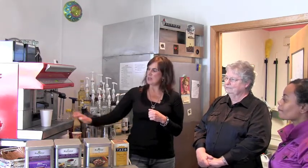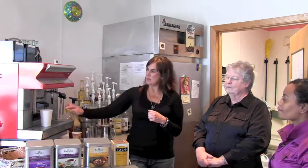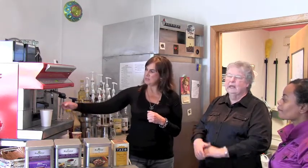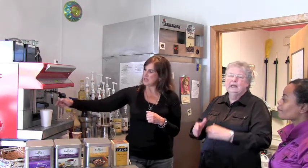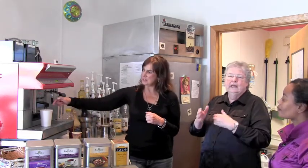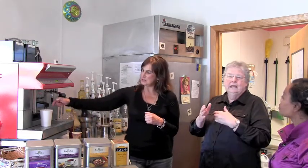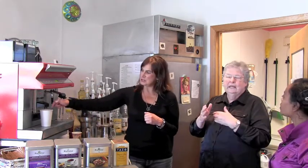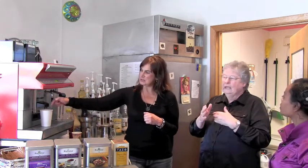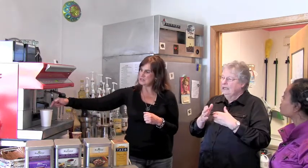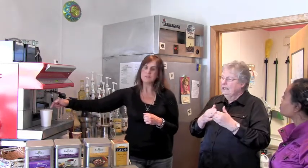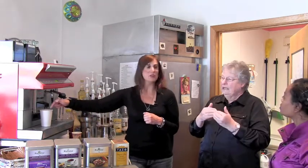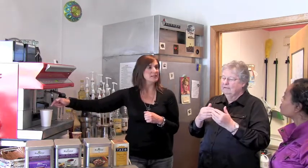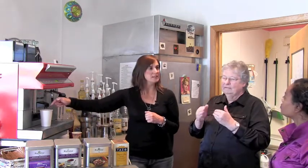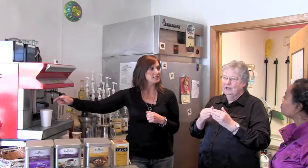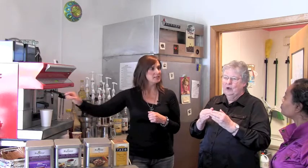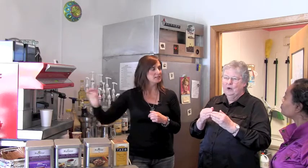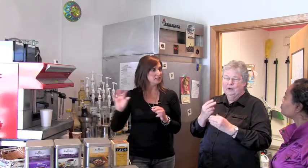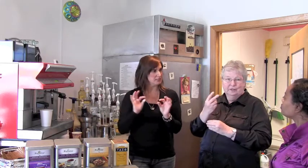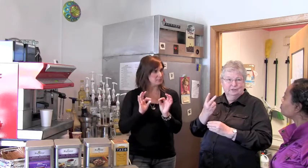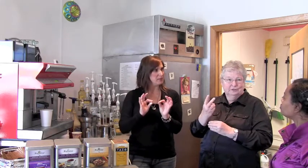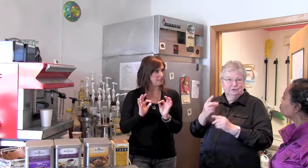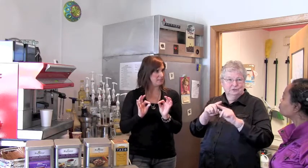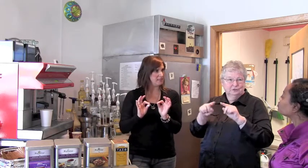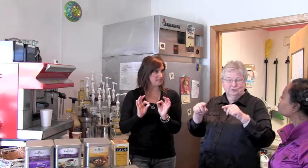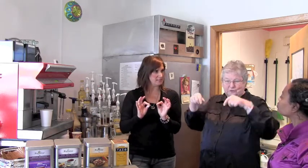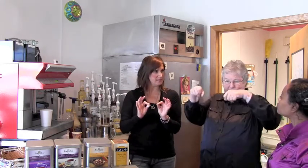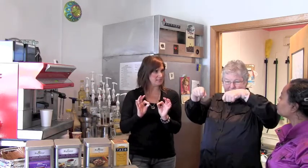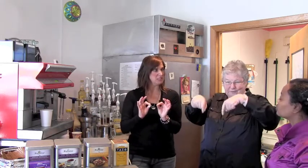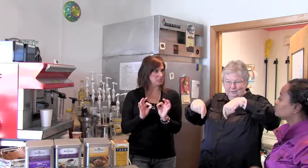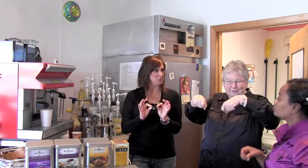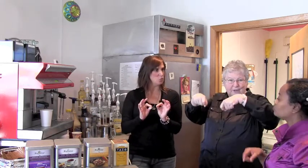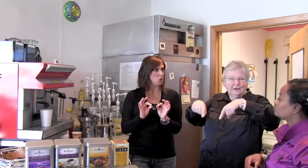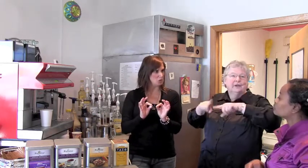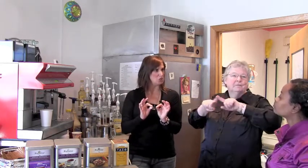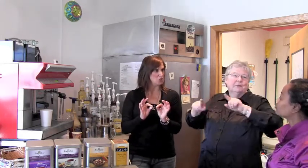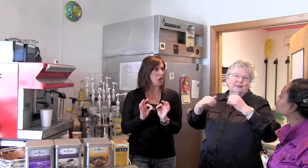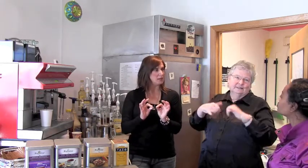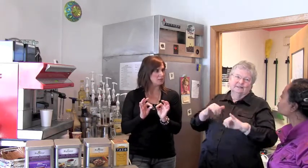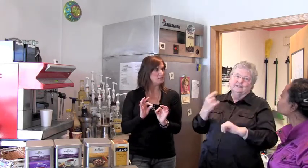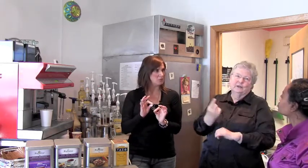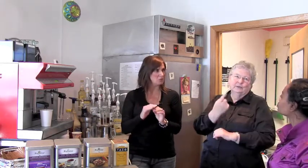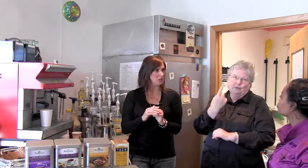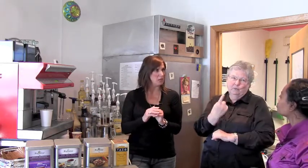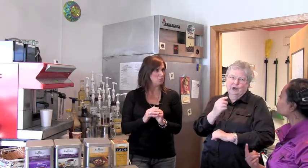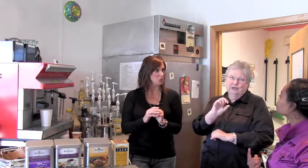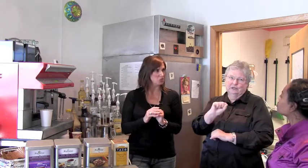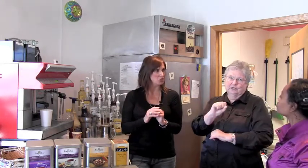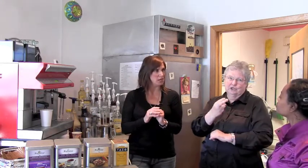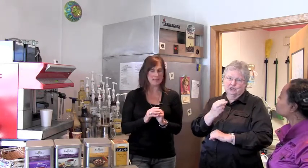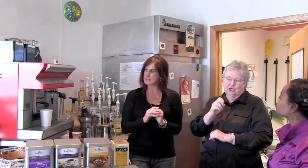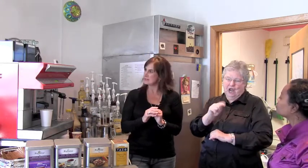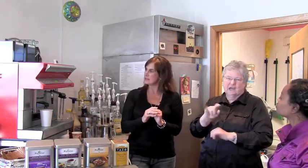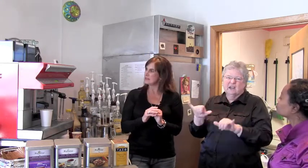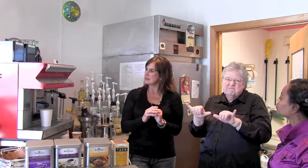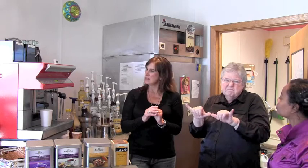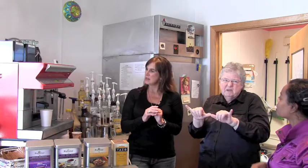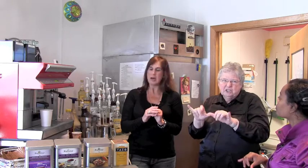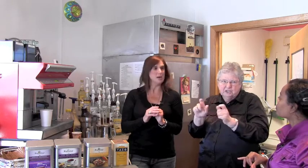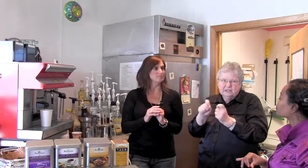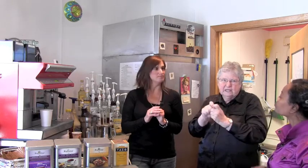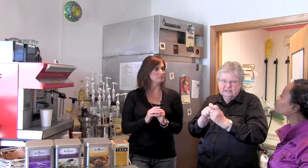Even though it comes out of 2 different little spigot things, it still is 1 shot. It's measuring out 1 shot.